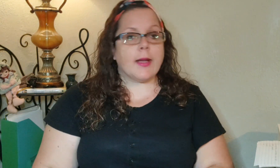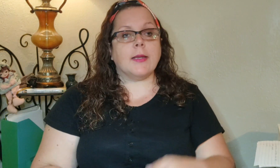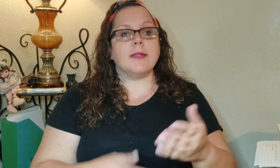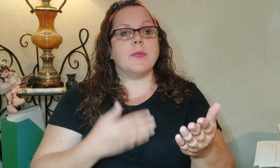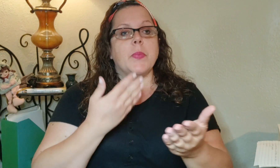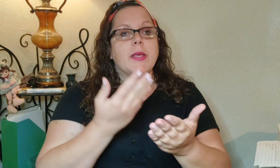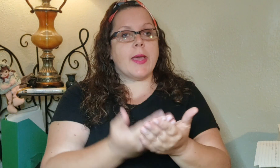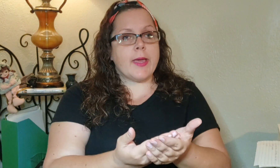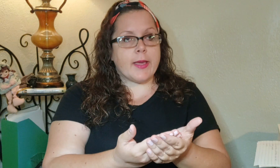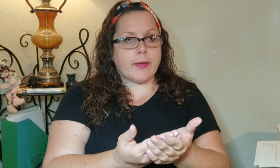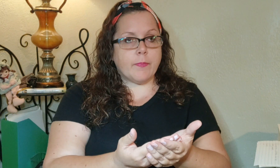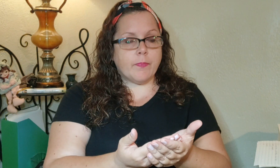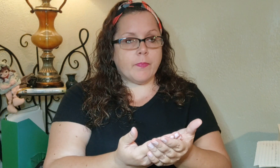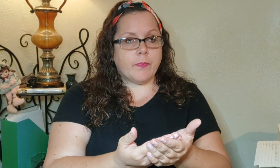And it's became,